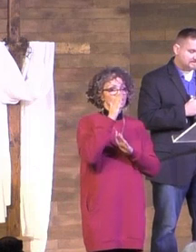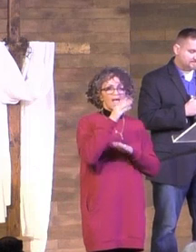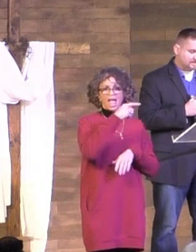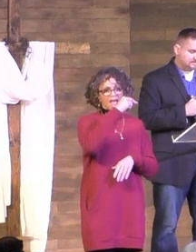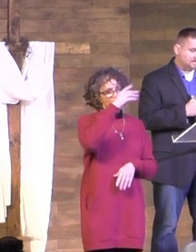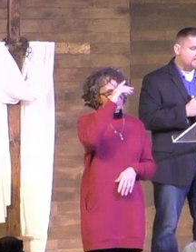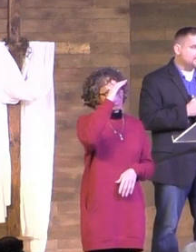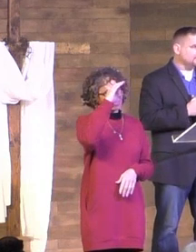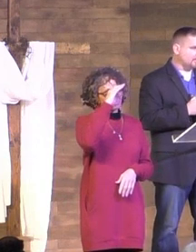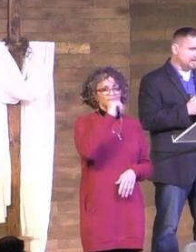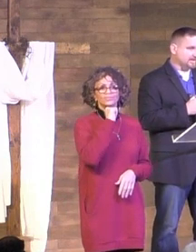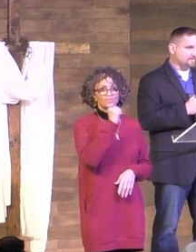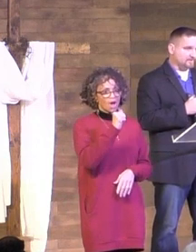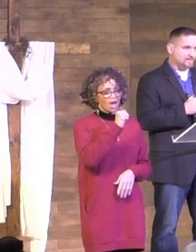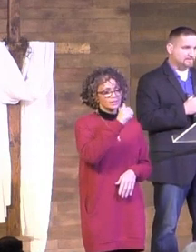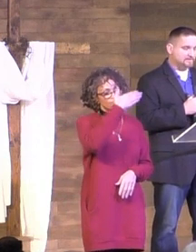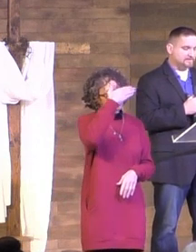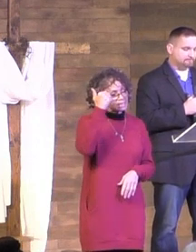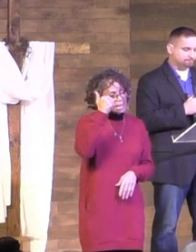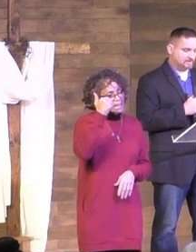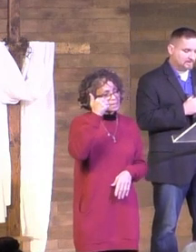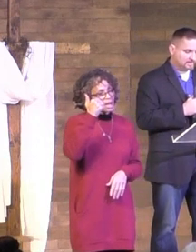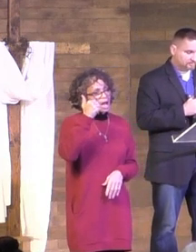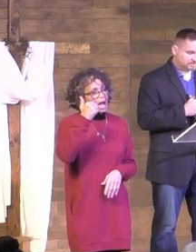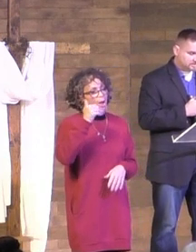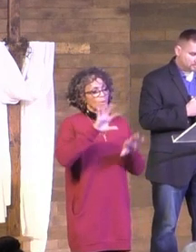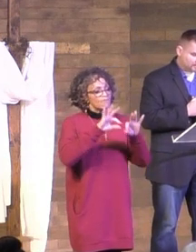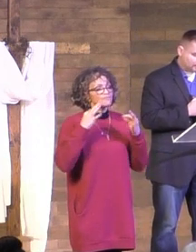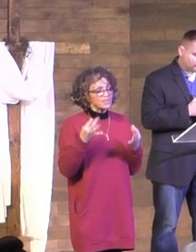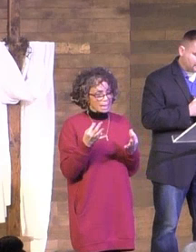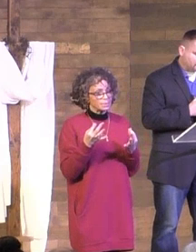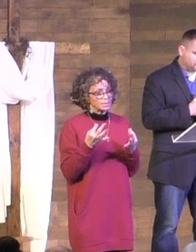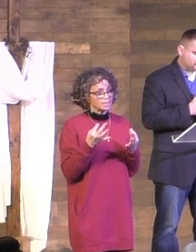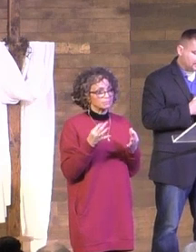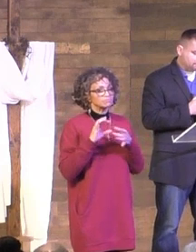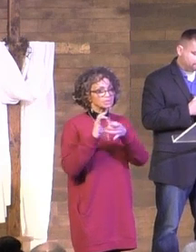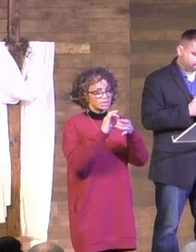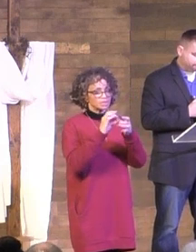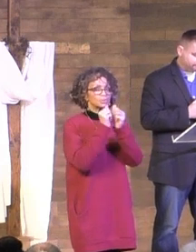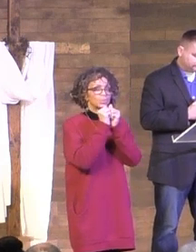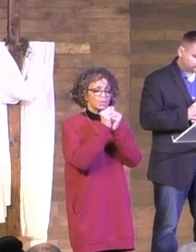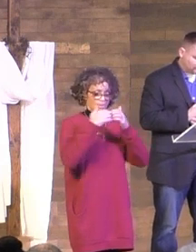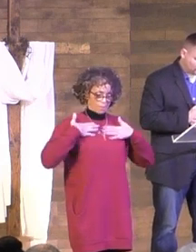has given us in this body of Christ. Please join me in prayer over the bread.